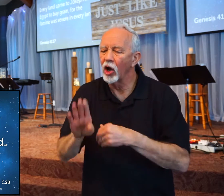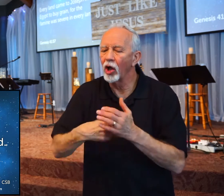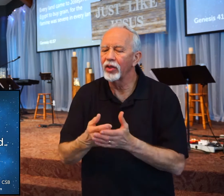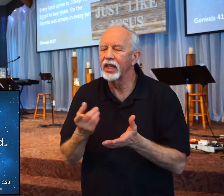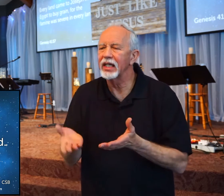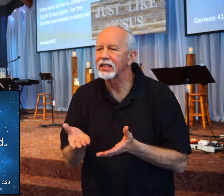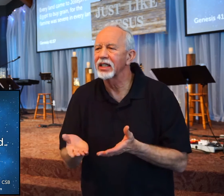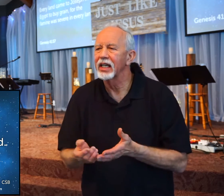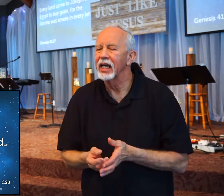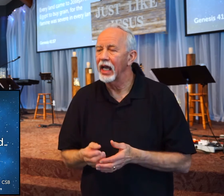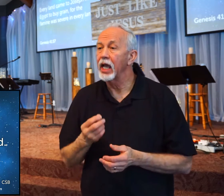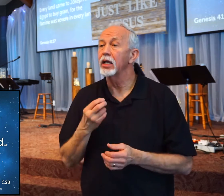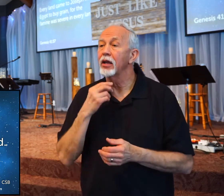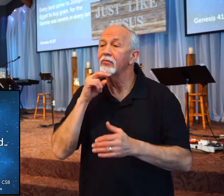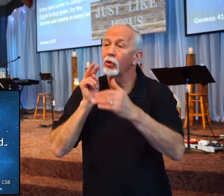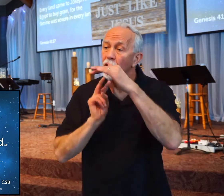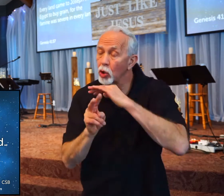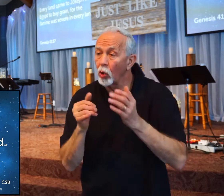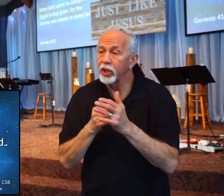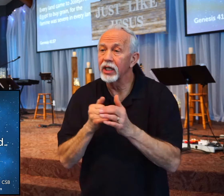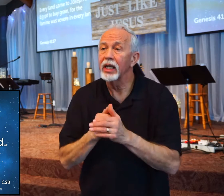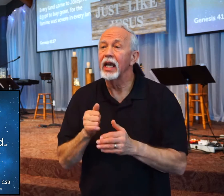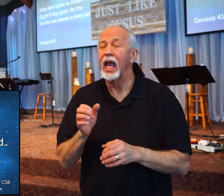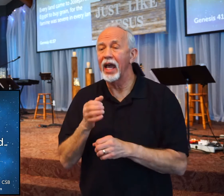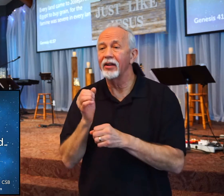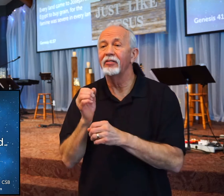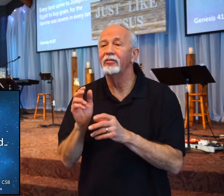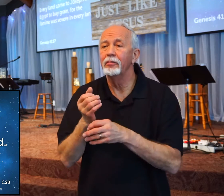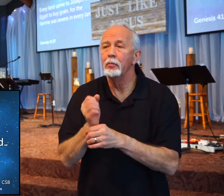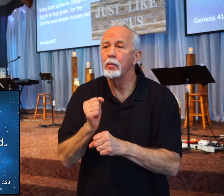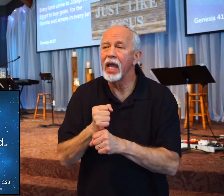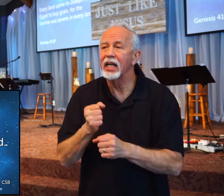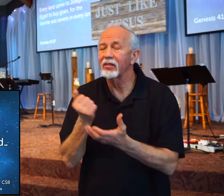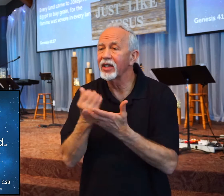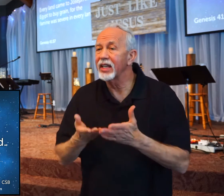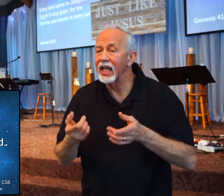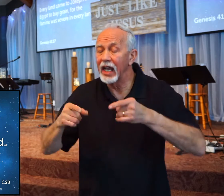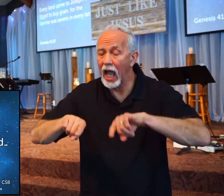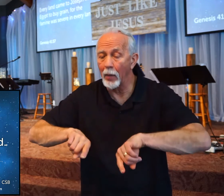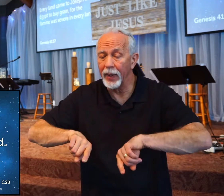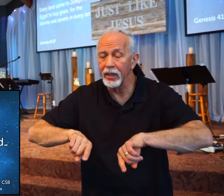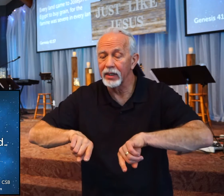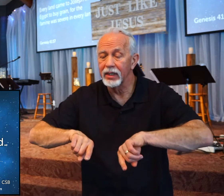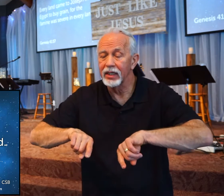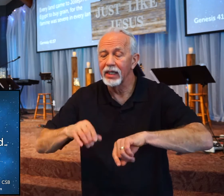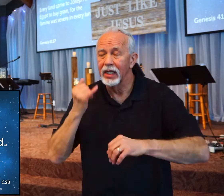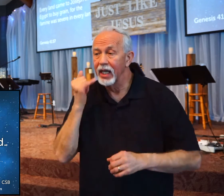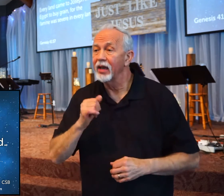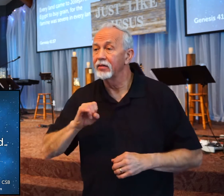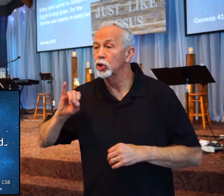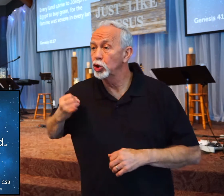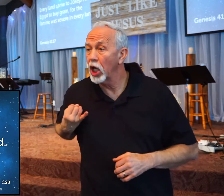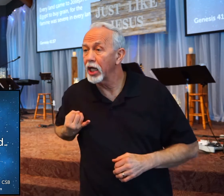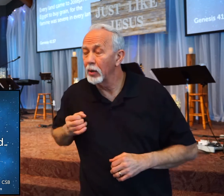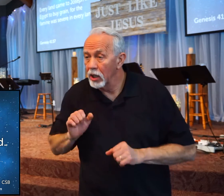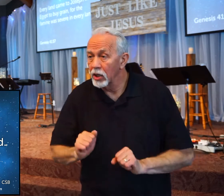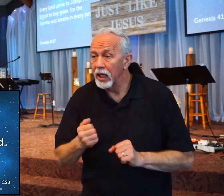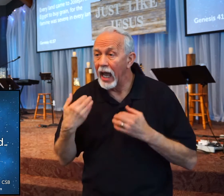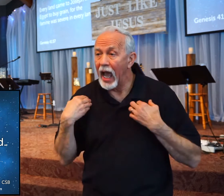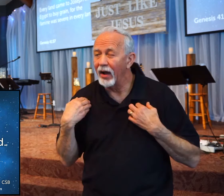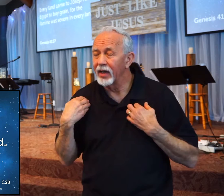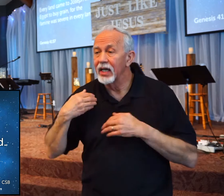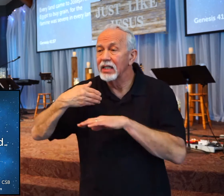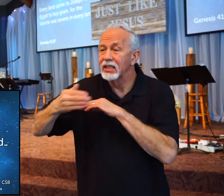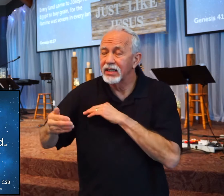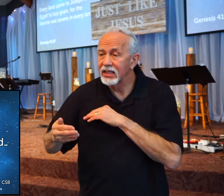only foretold it, he made the provisions. And listen, if you could, if Jacob could have sent